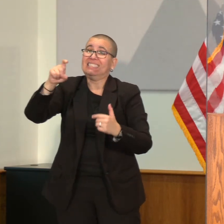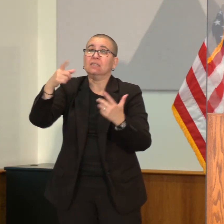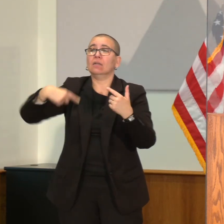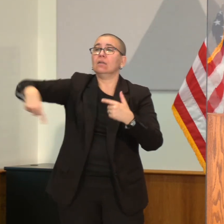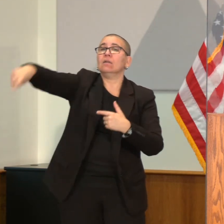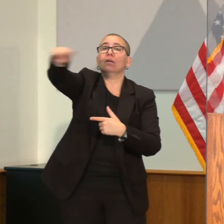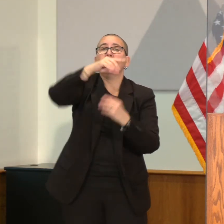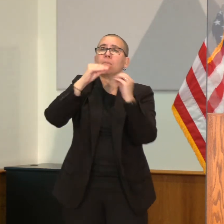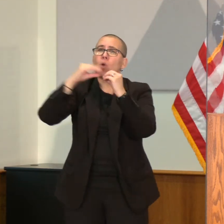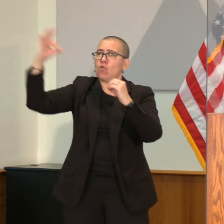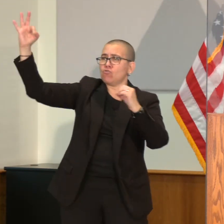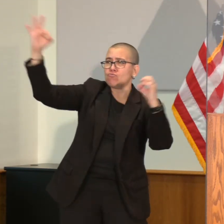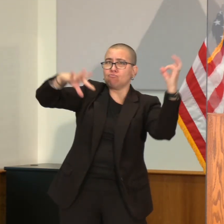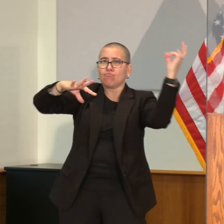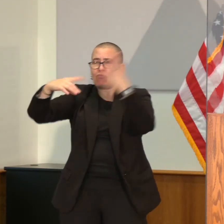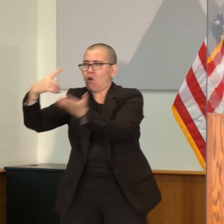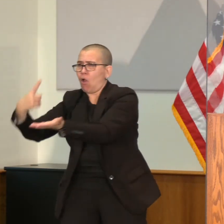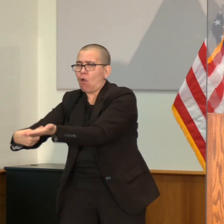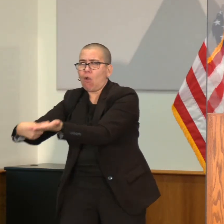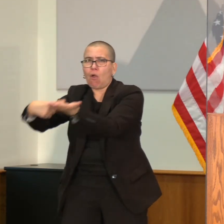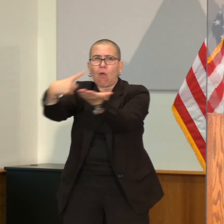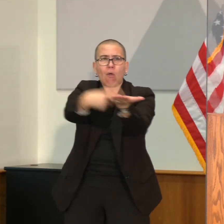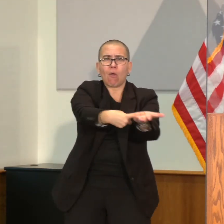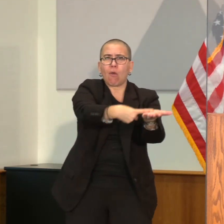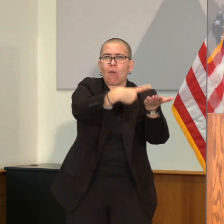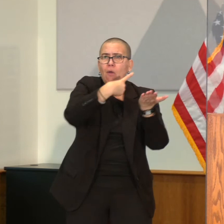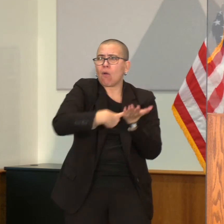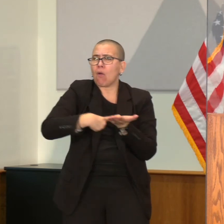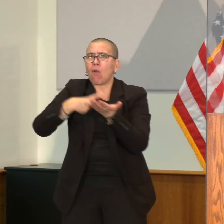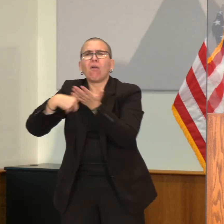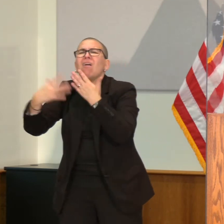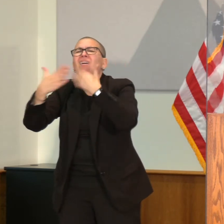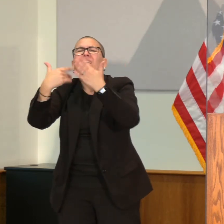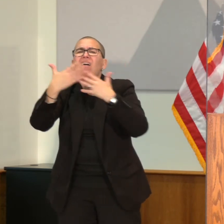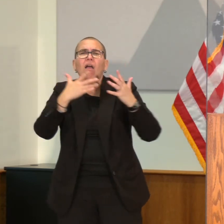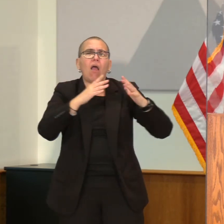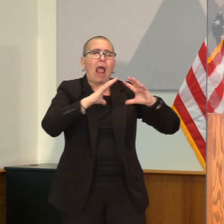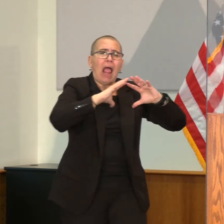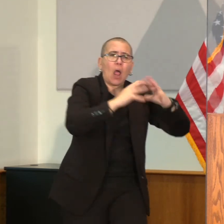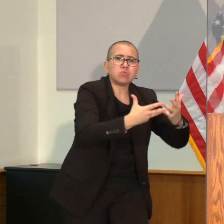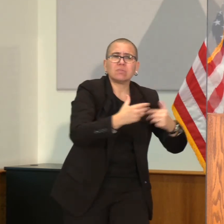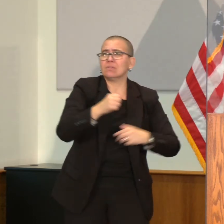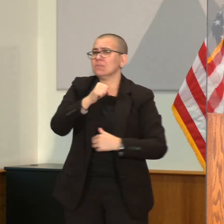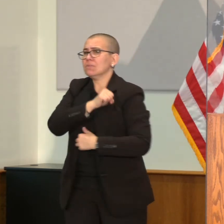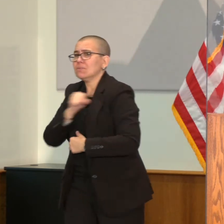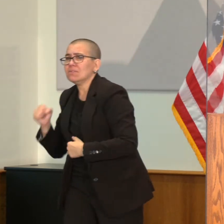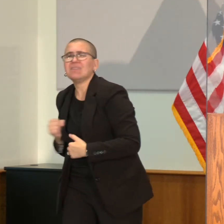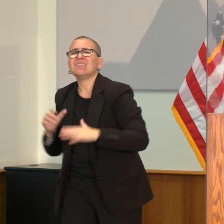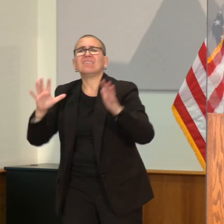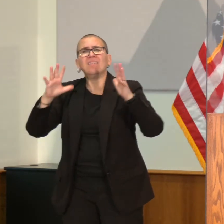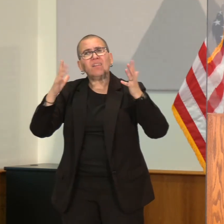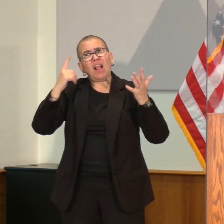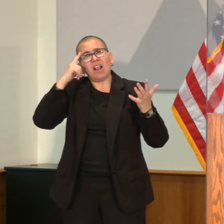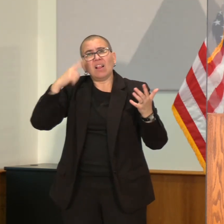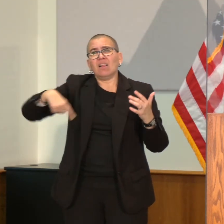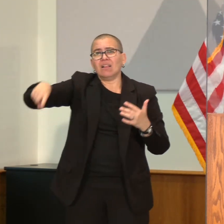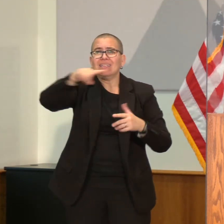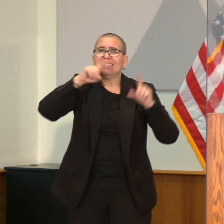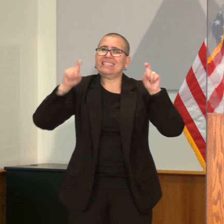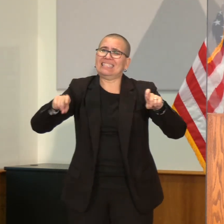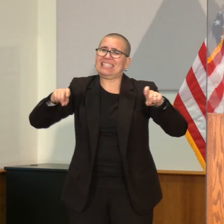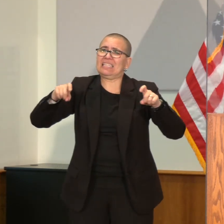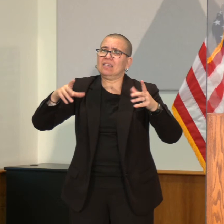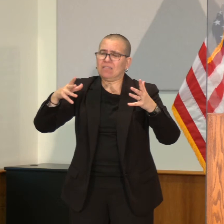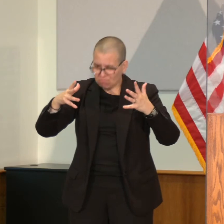I think that whether you're the Minnesota House or the Minnesota Senate, you ought to be having this conversation. And if